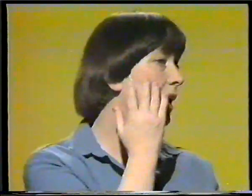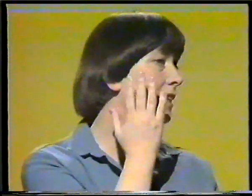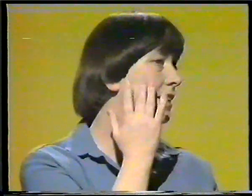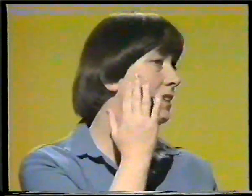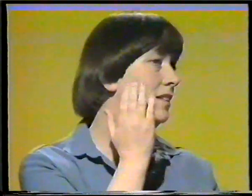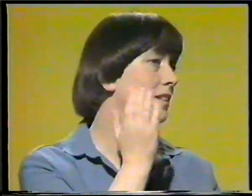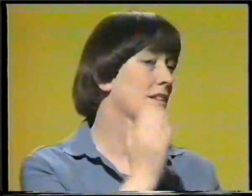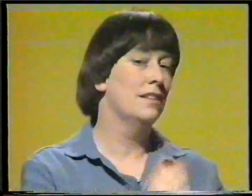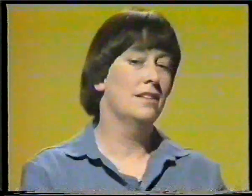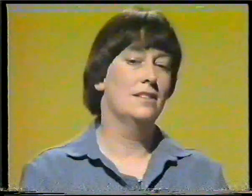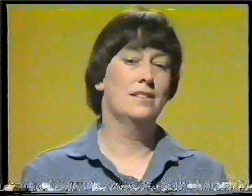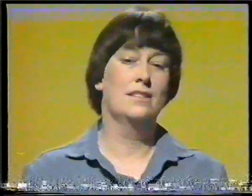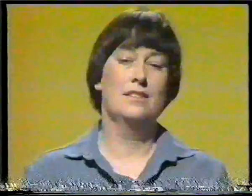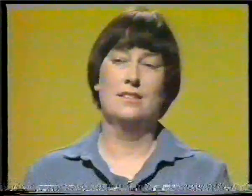when.